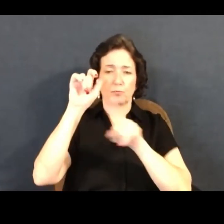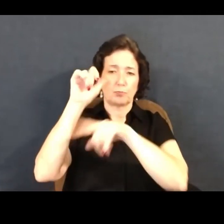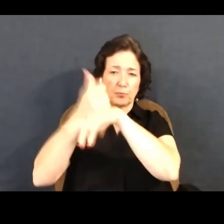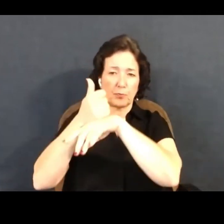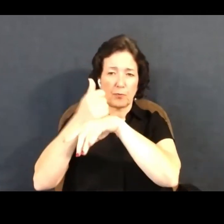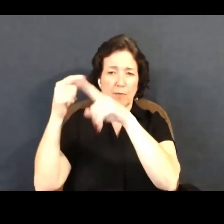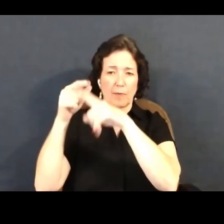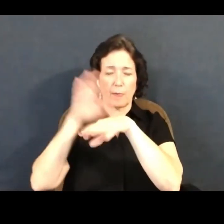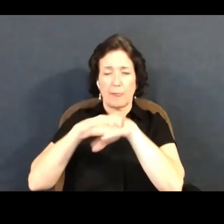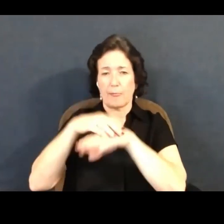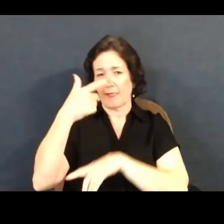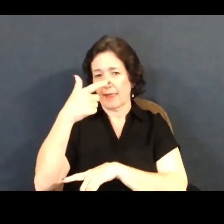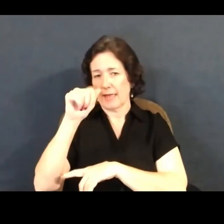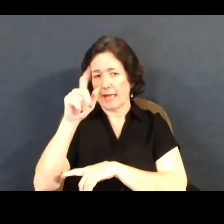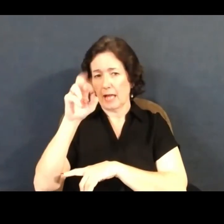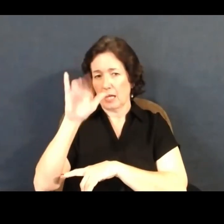on gallery view.